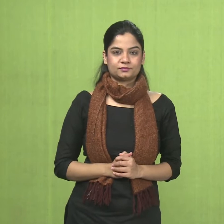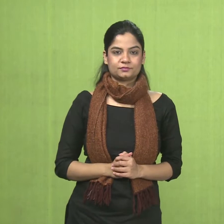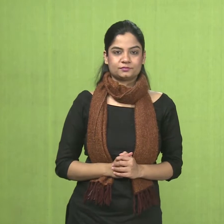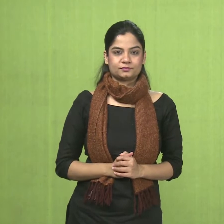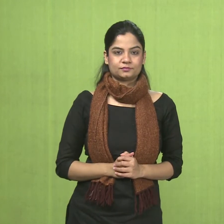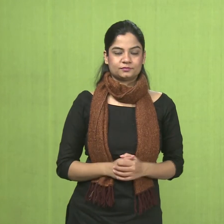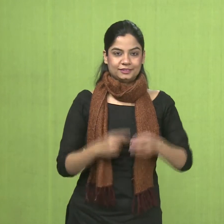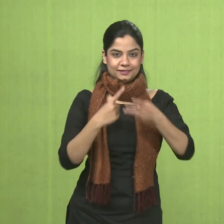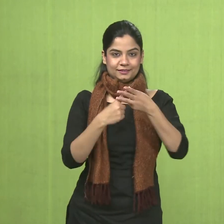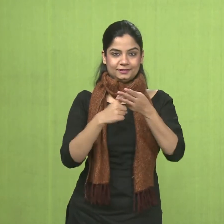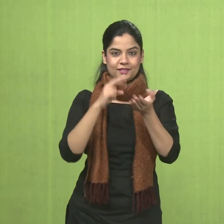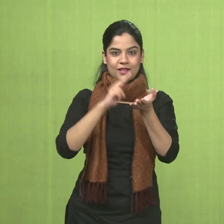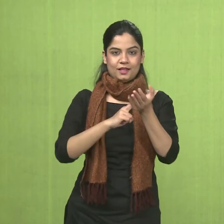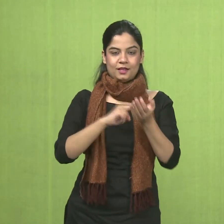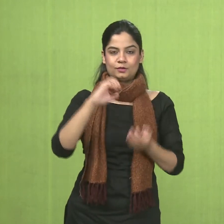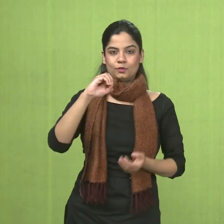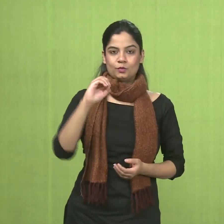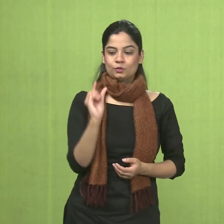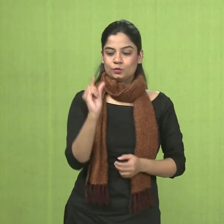Enough, as much as required.